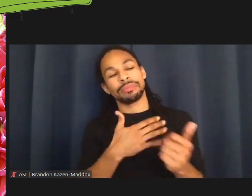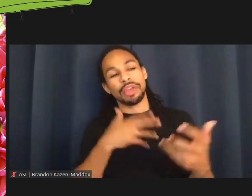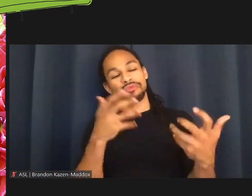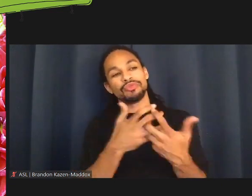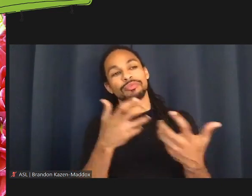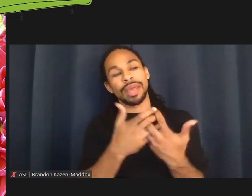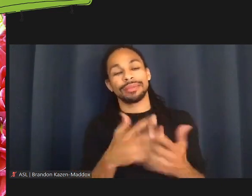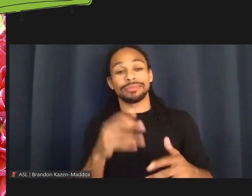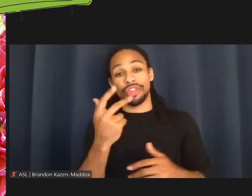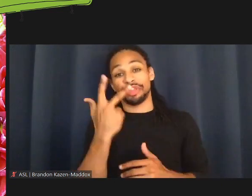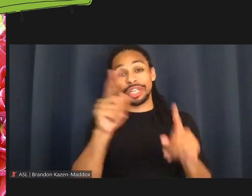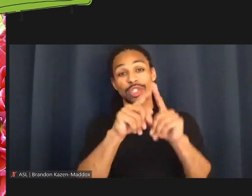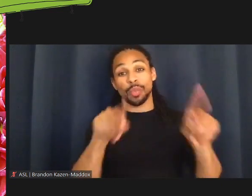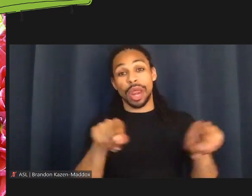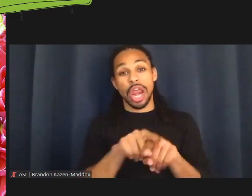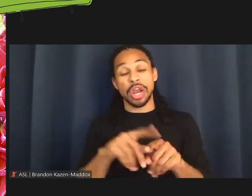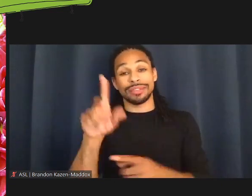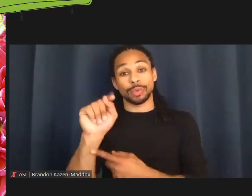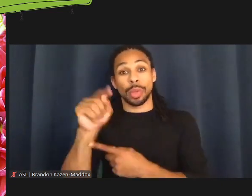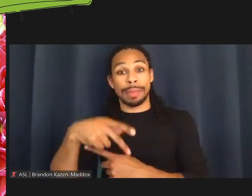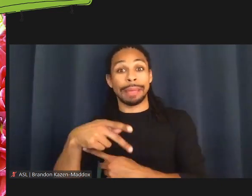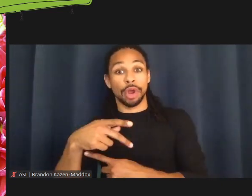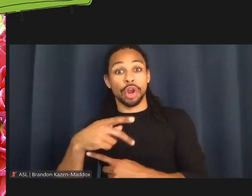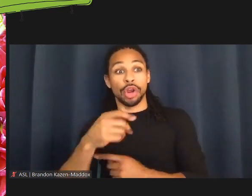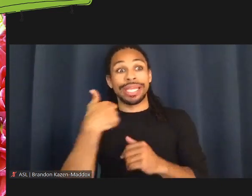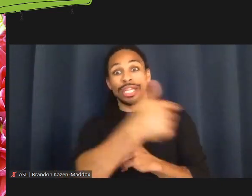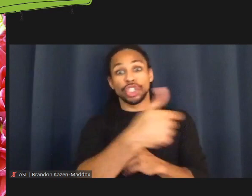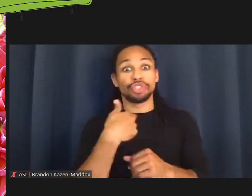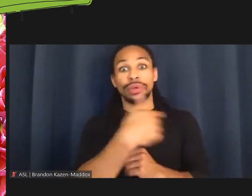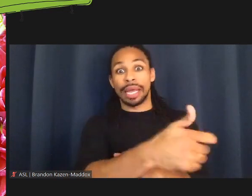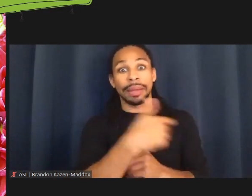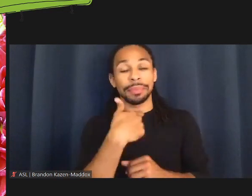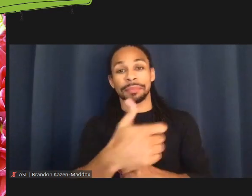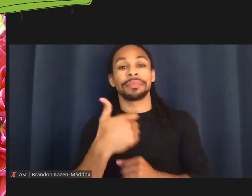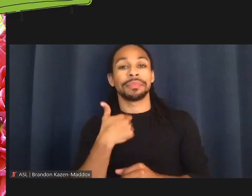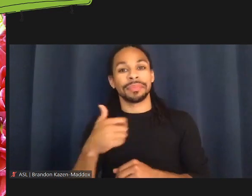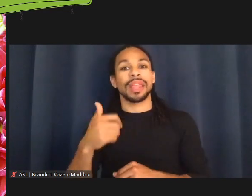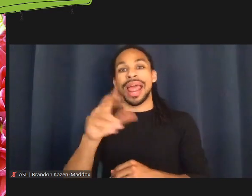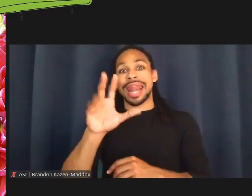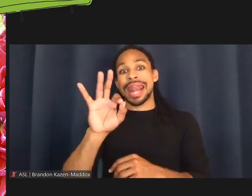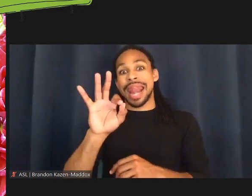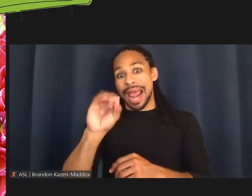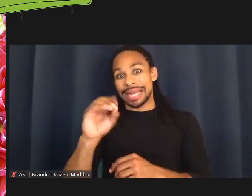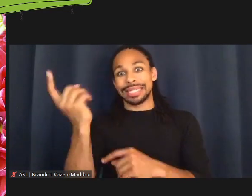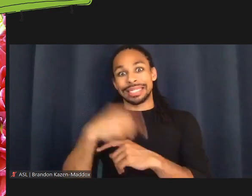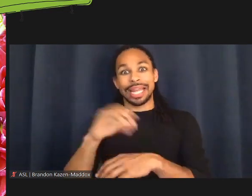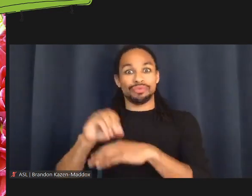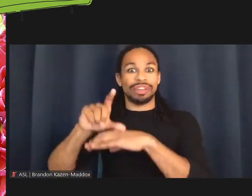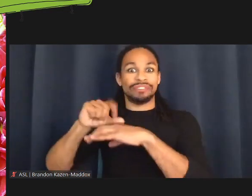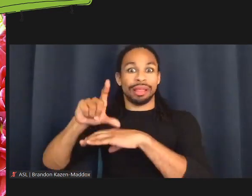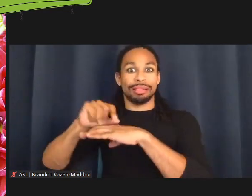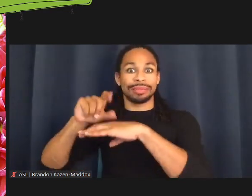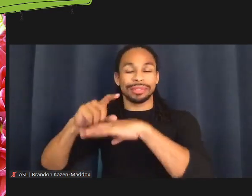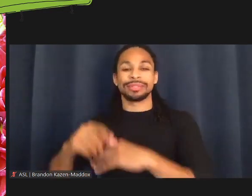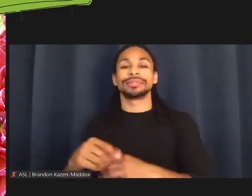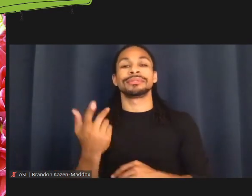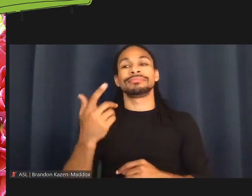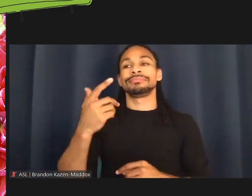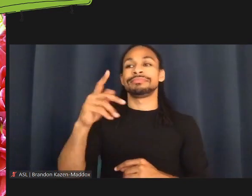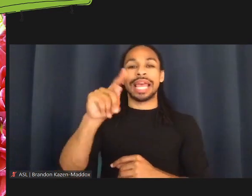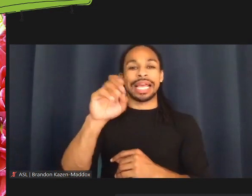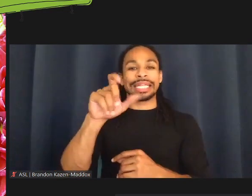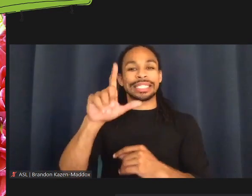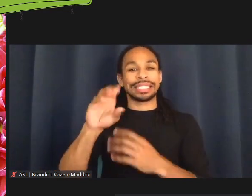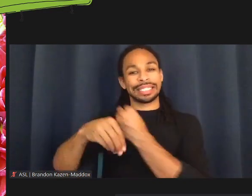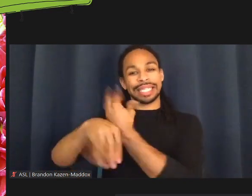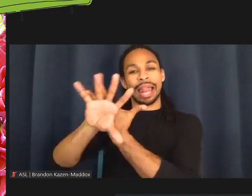trip. I find myself offered 90-day refills, teletherapy, newly live stream events I didn't even have to